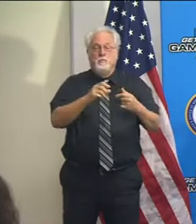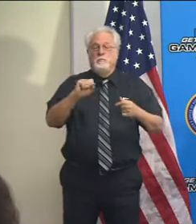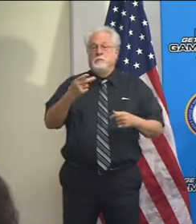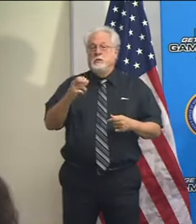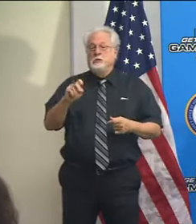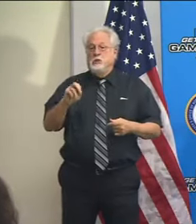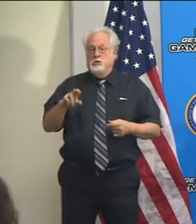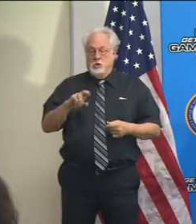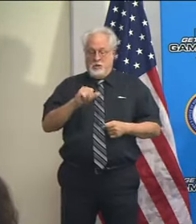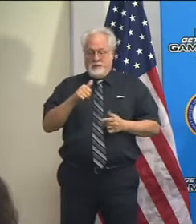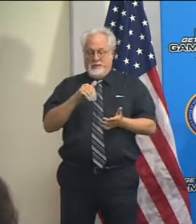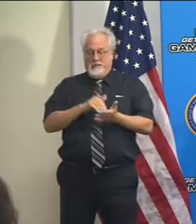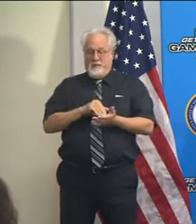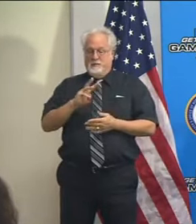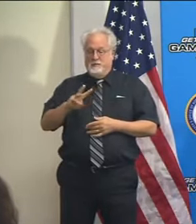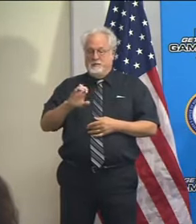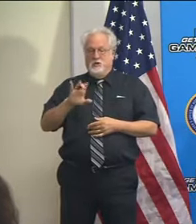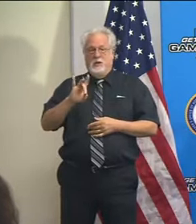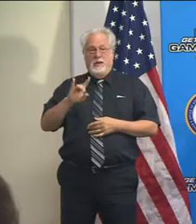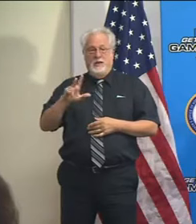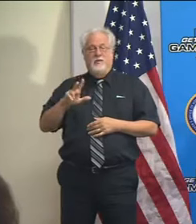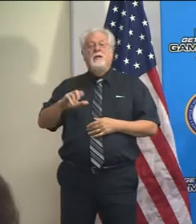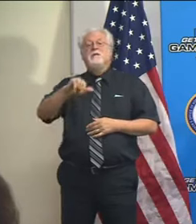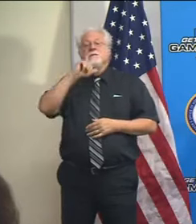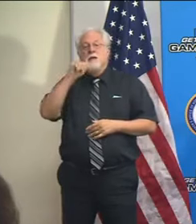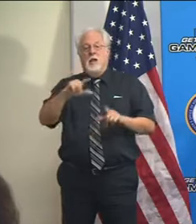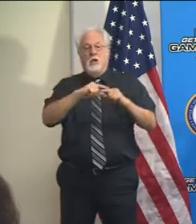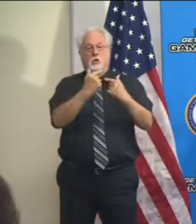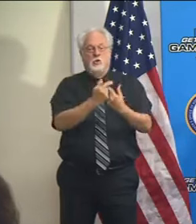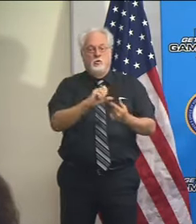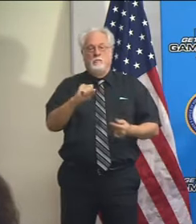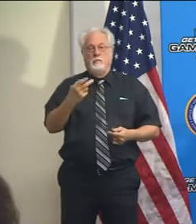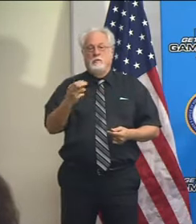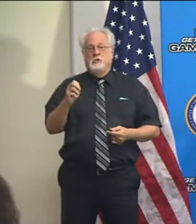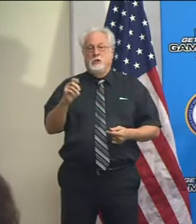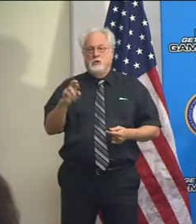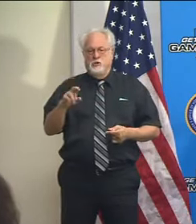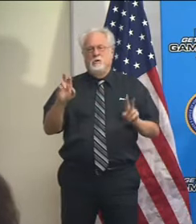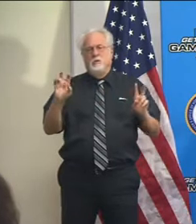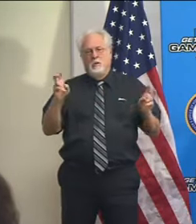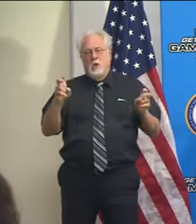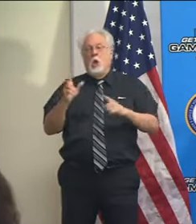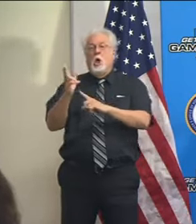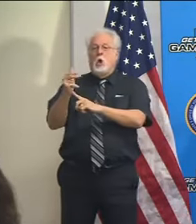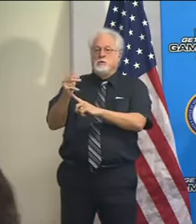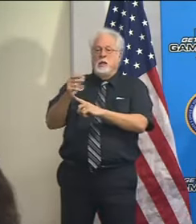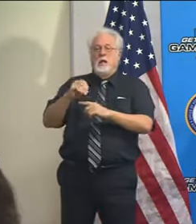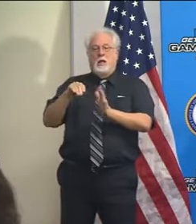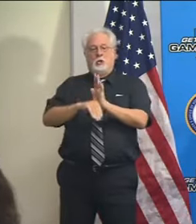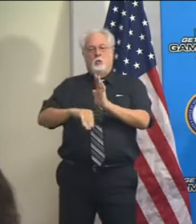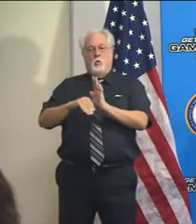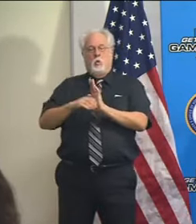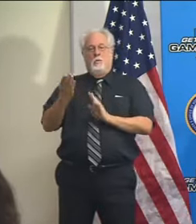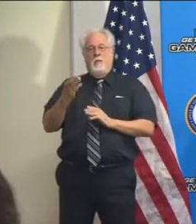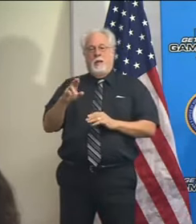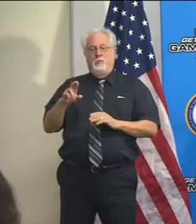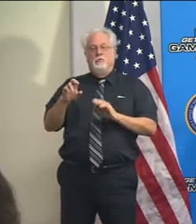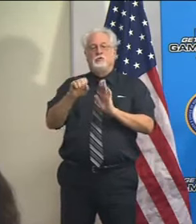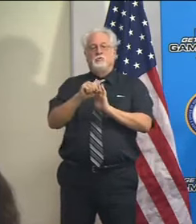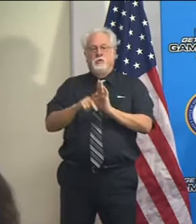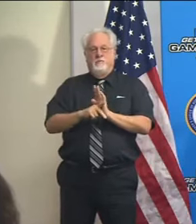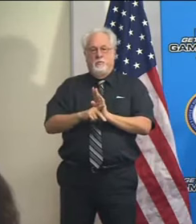That's 10,683 individuals in non-congregant shelters. These are hotels in the New Orleans, Baton Rouge, and